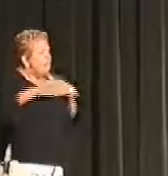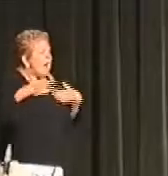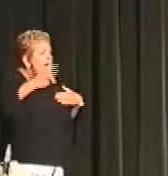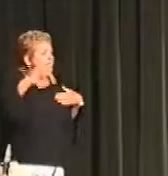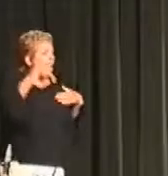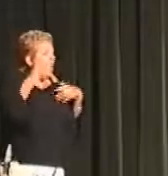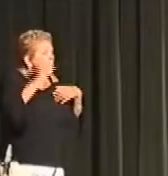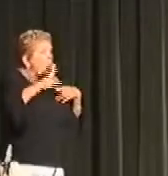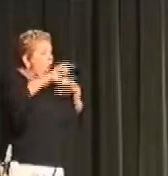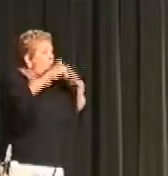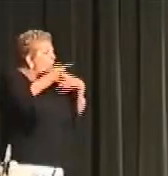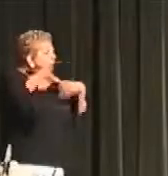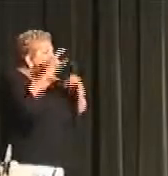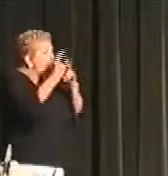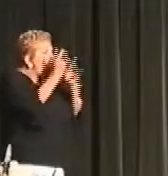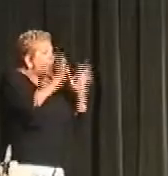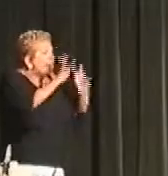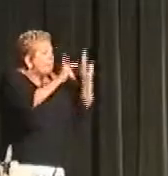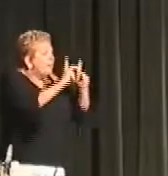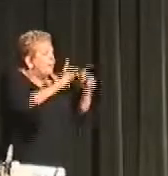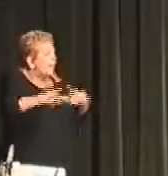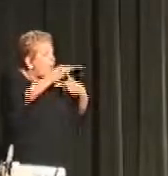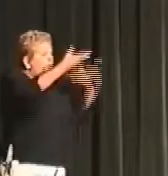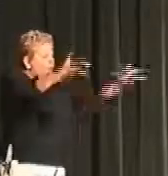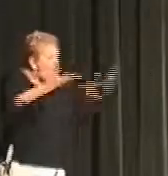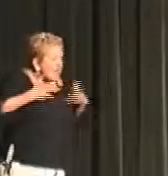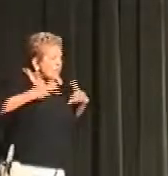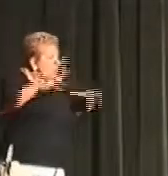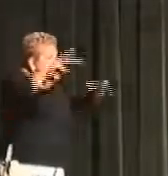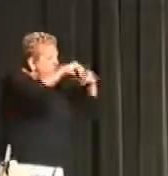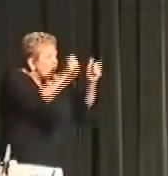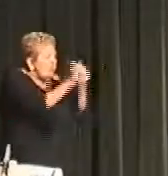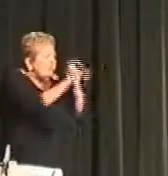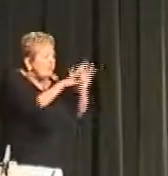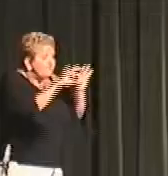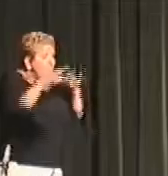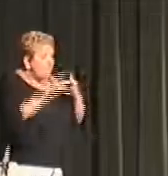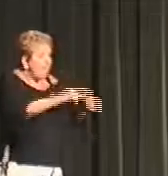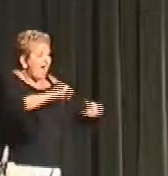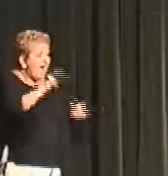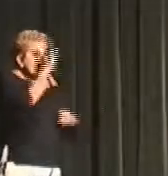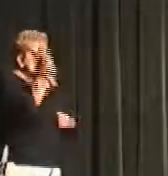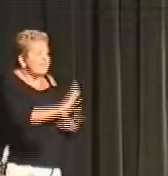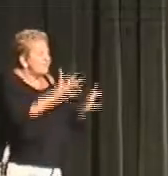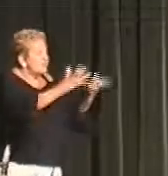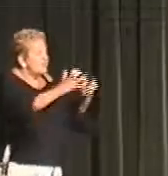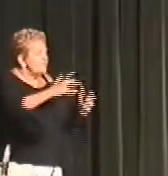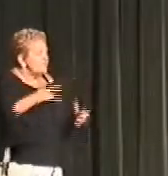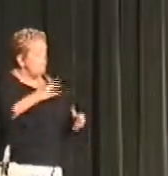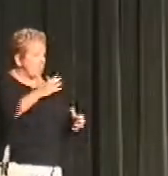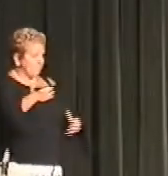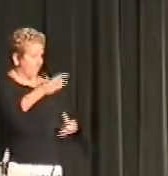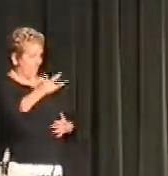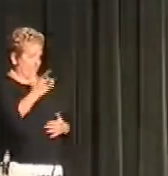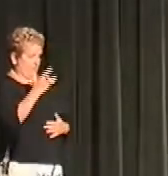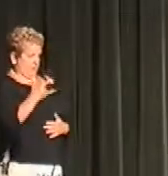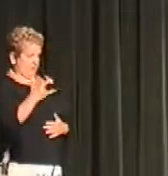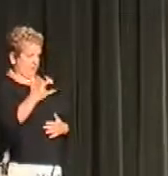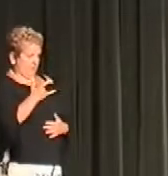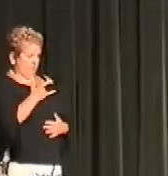most of all, I never, for one instant, wanted to feel the way that I was feeling. Life just always hurt